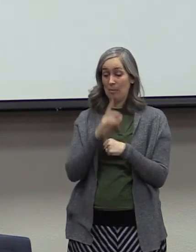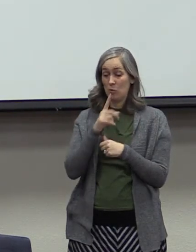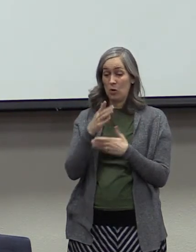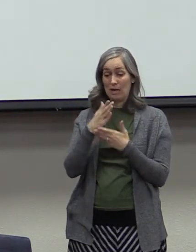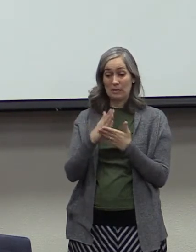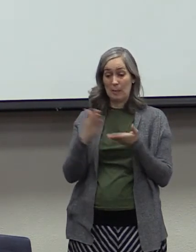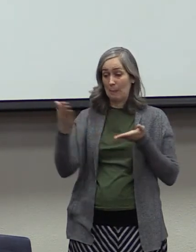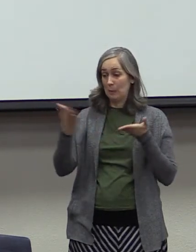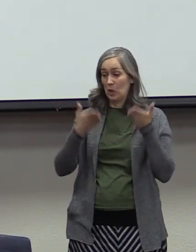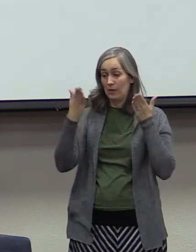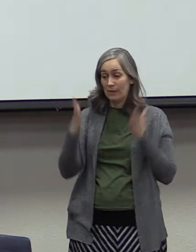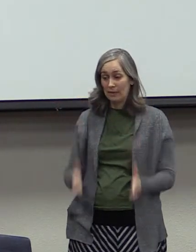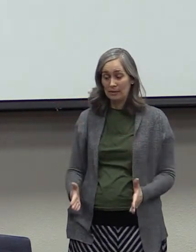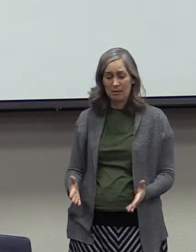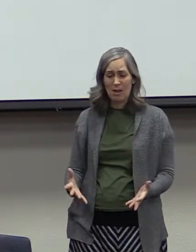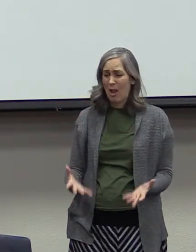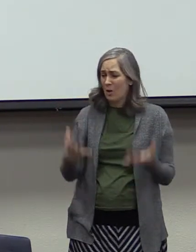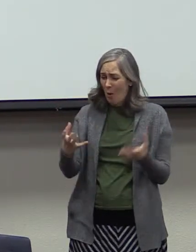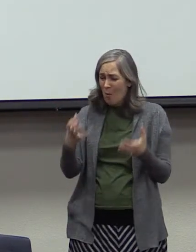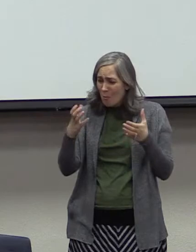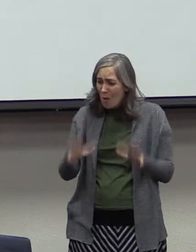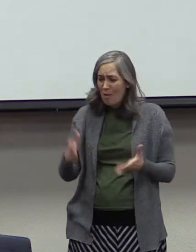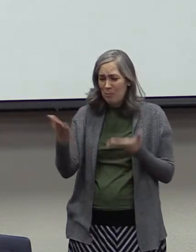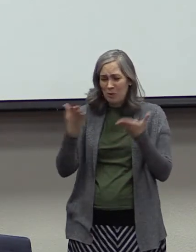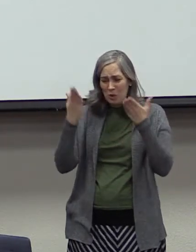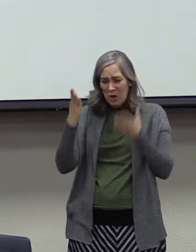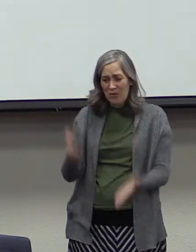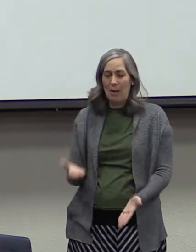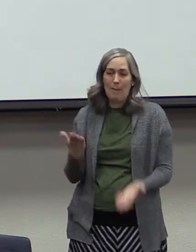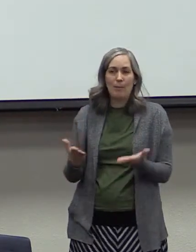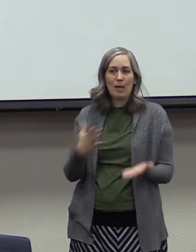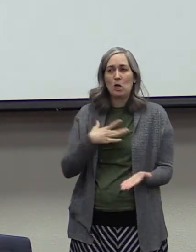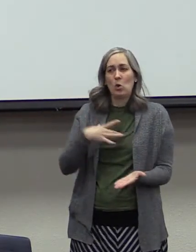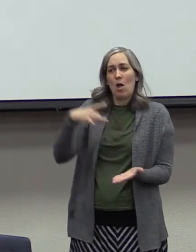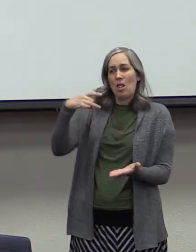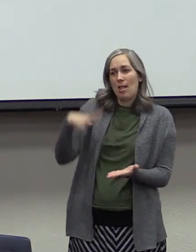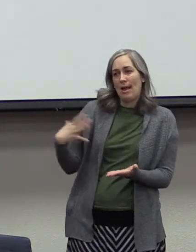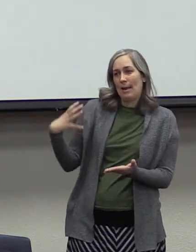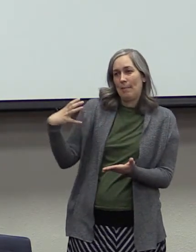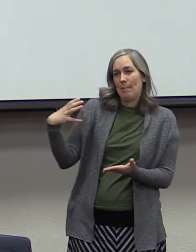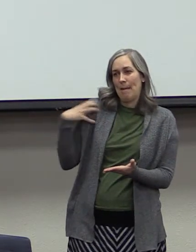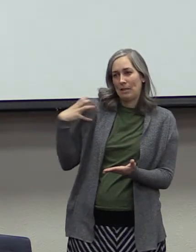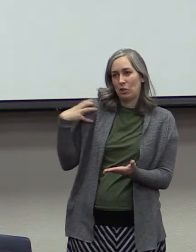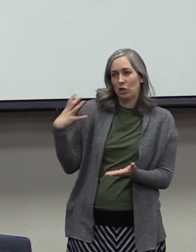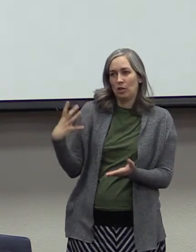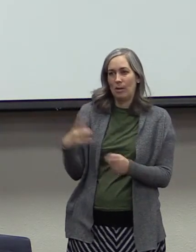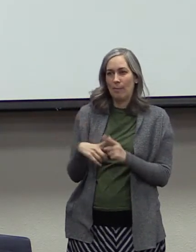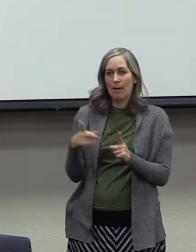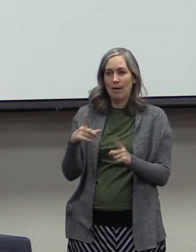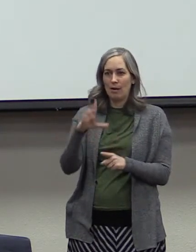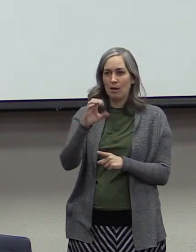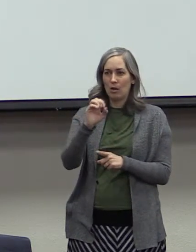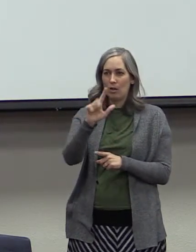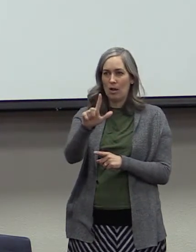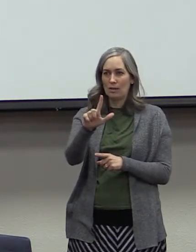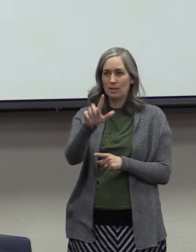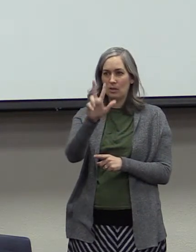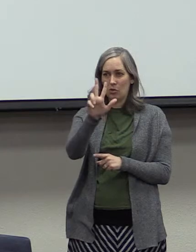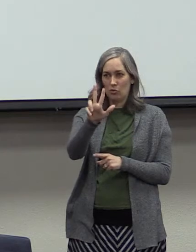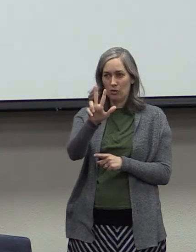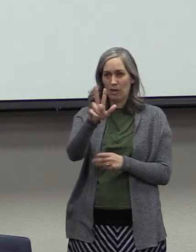to be servants. And they didn't like their masters. But here's what Paul wrote to them in Colossians chapter